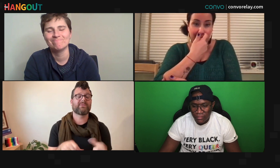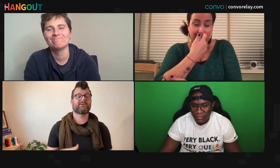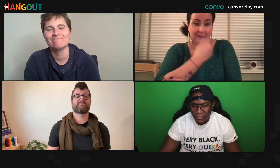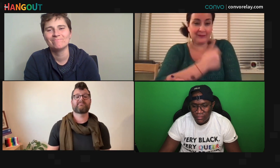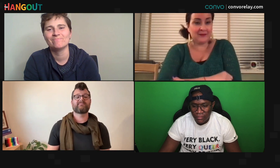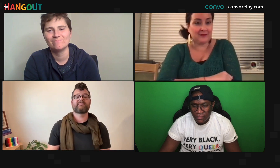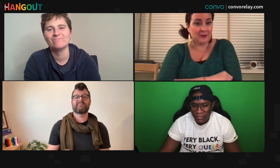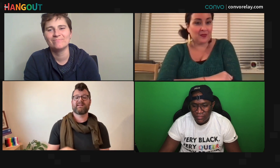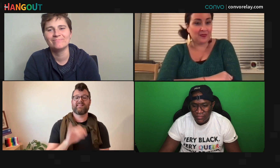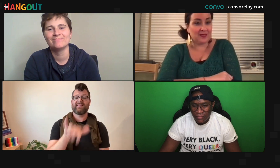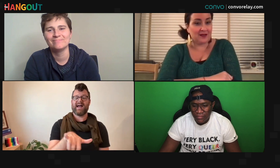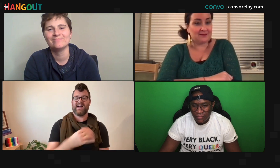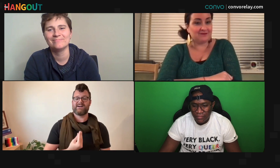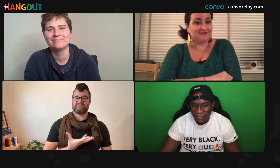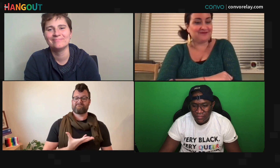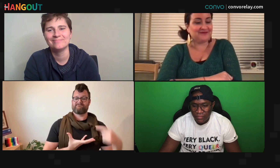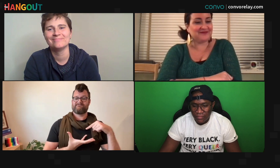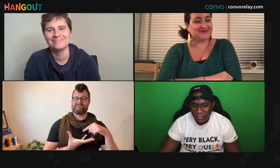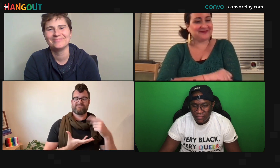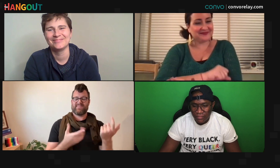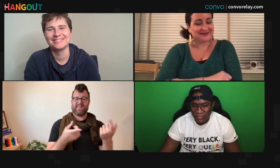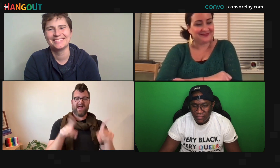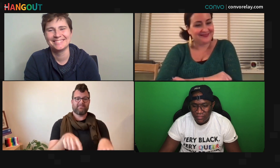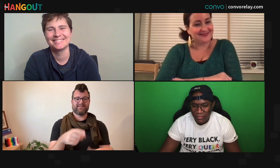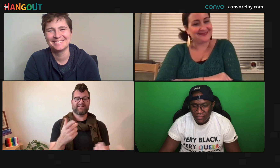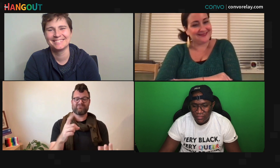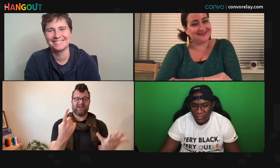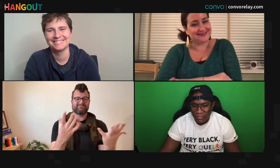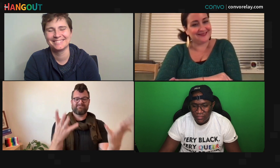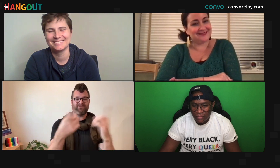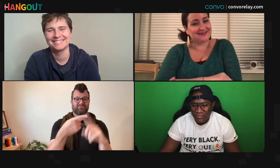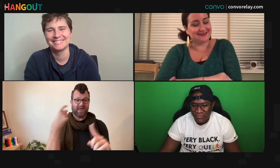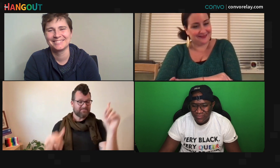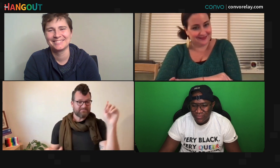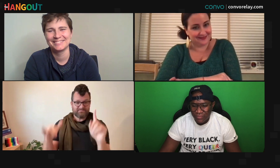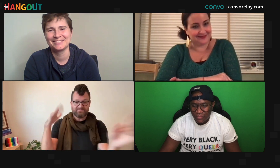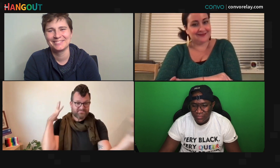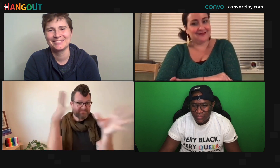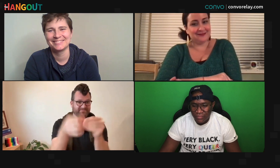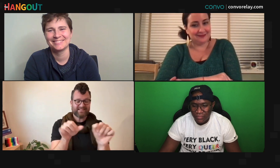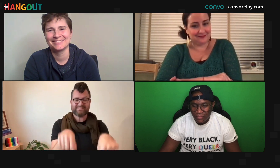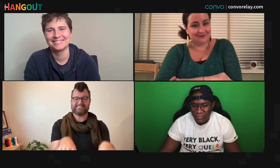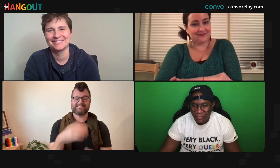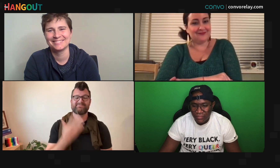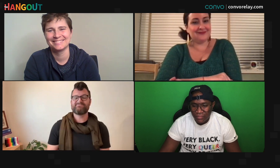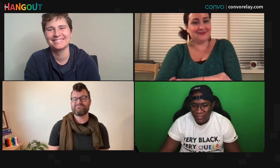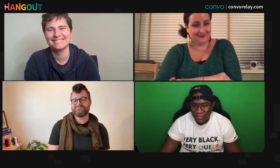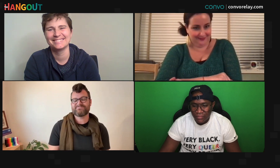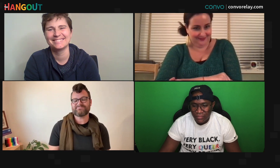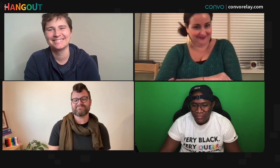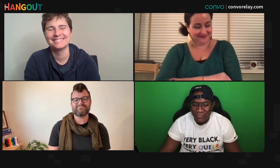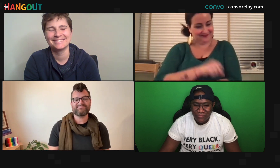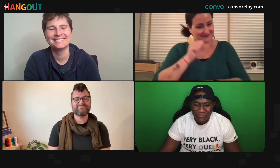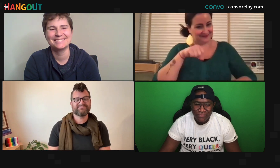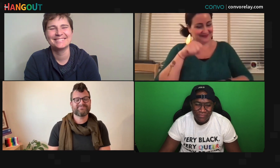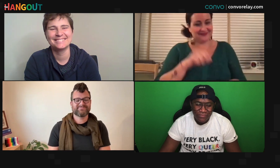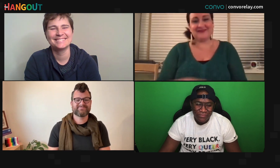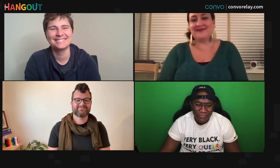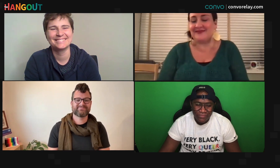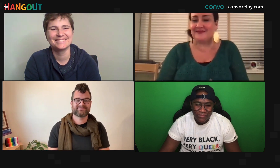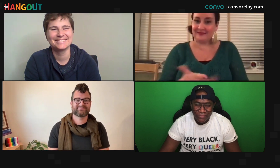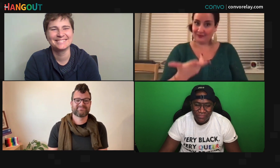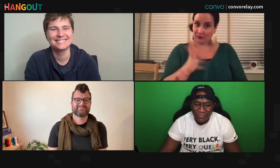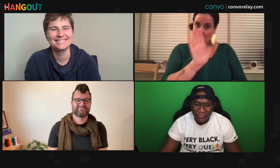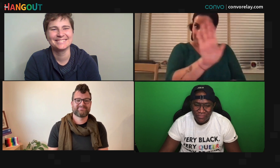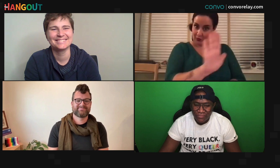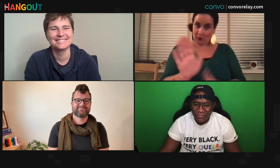this. And I had to write. I just had to. That just lit a spark in me. And I just, from that moment, all those experiences growing